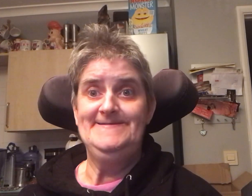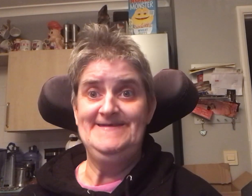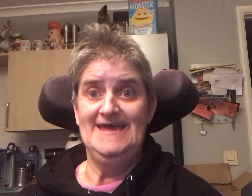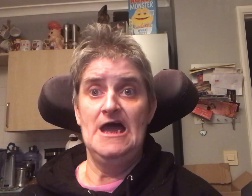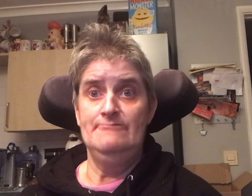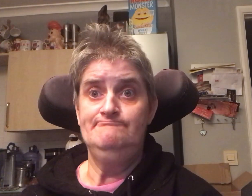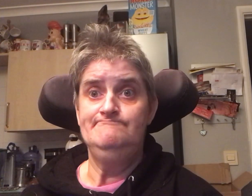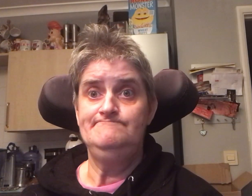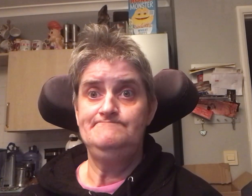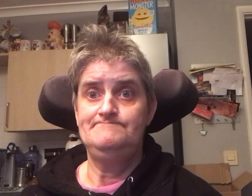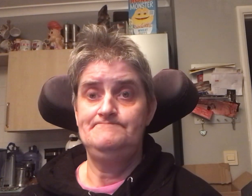So,